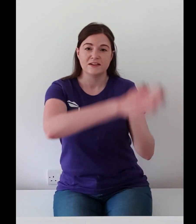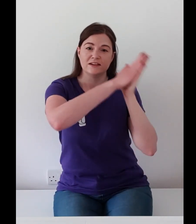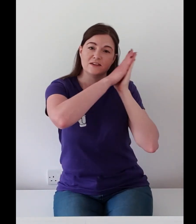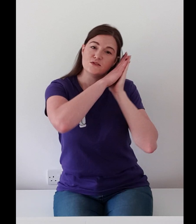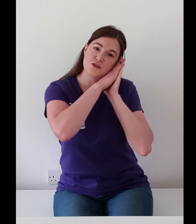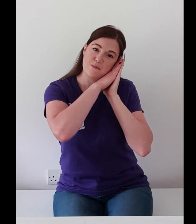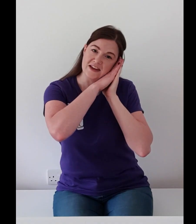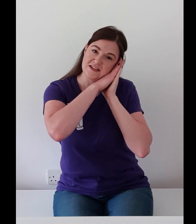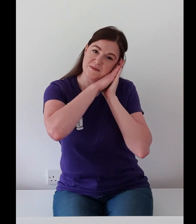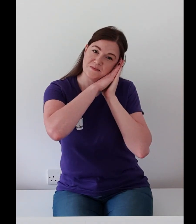To bed.